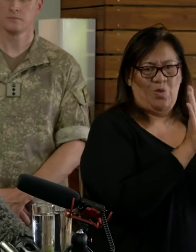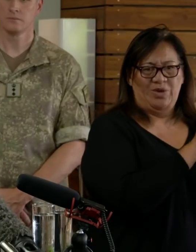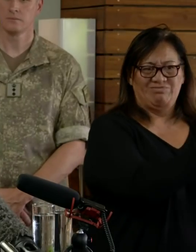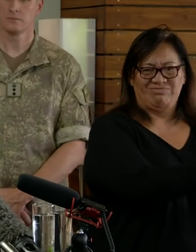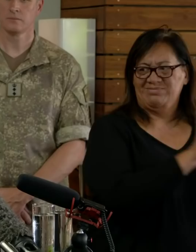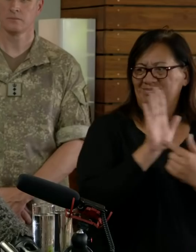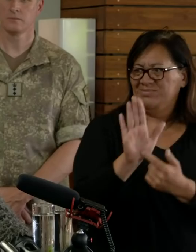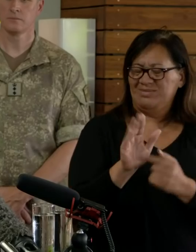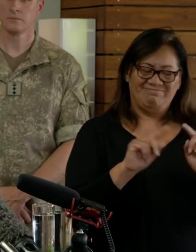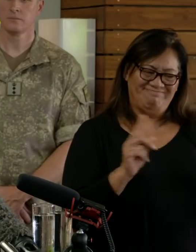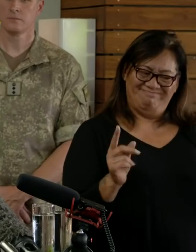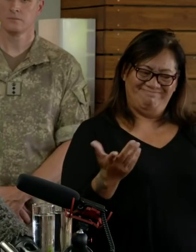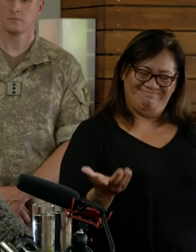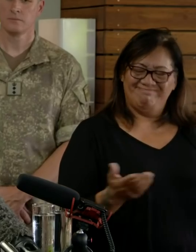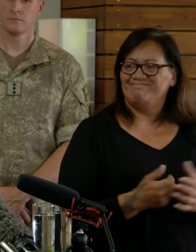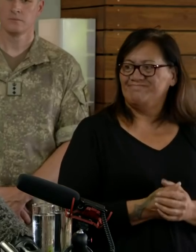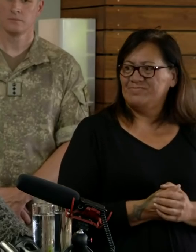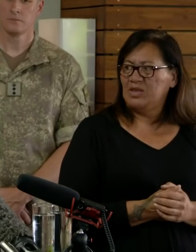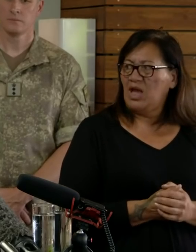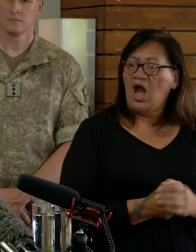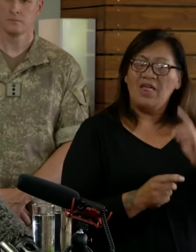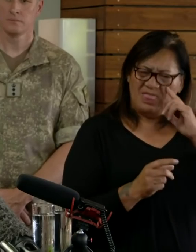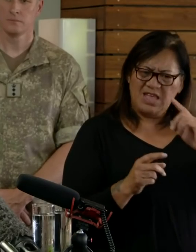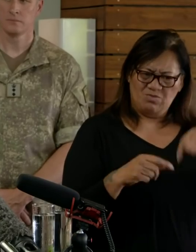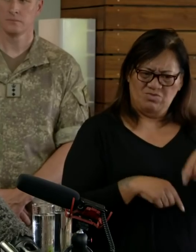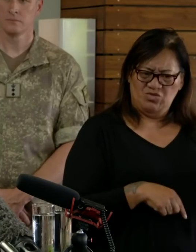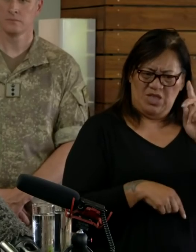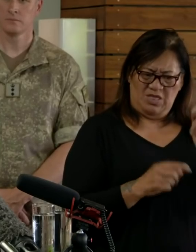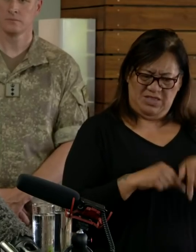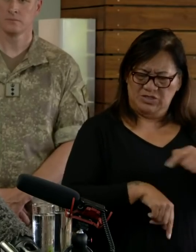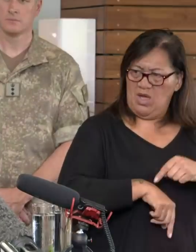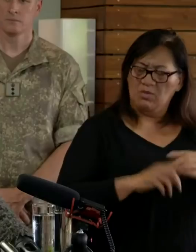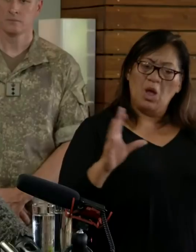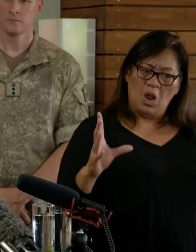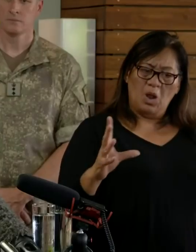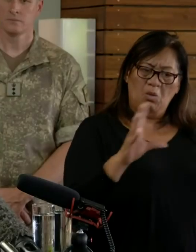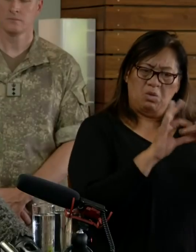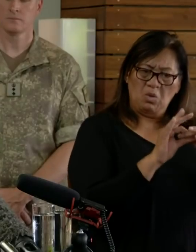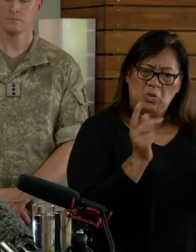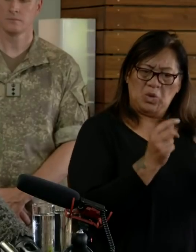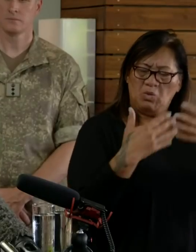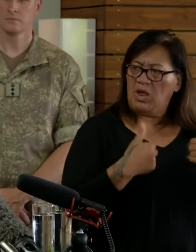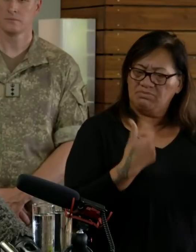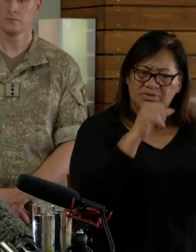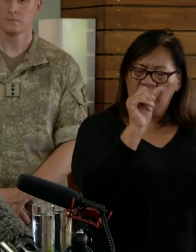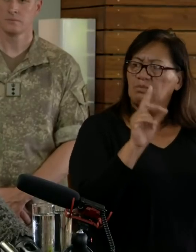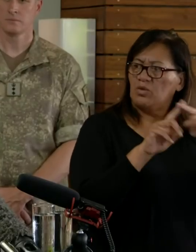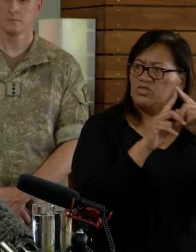get the sense that those have meshed very well to come to this outcome that we